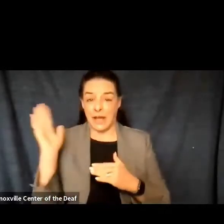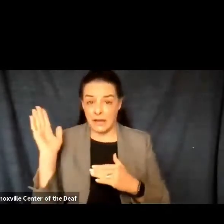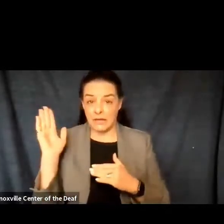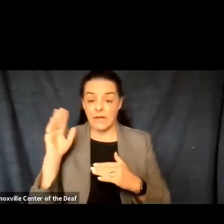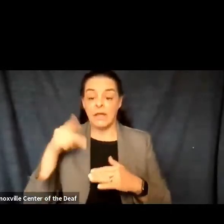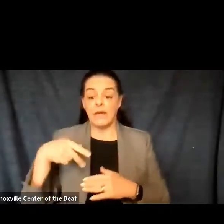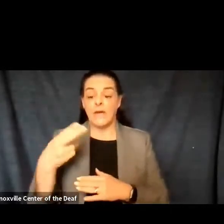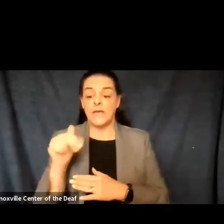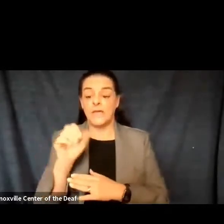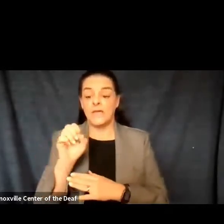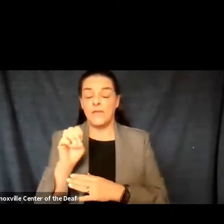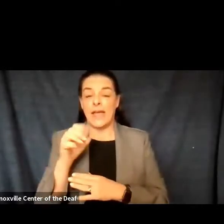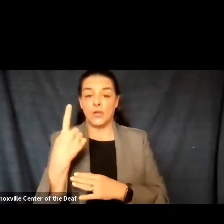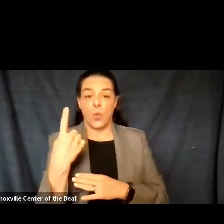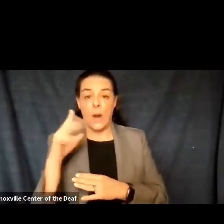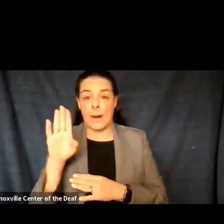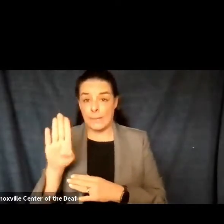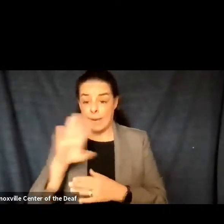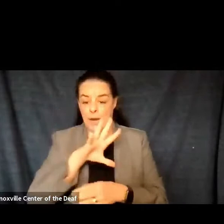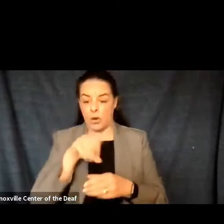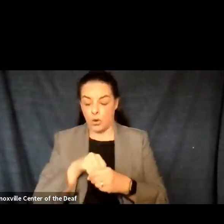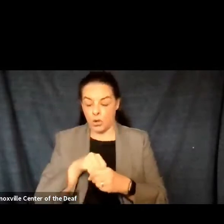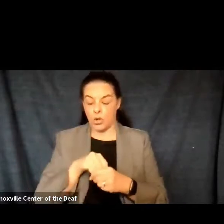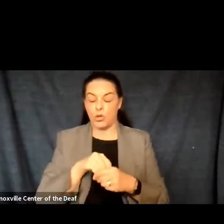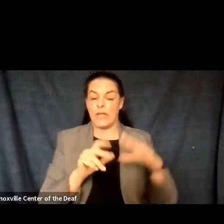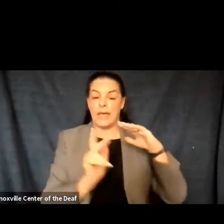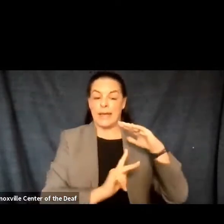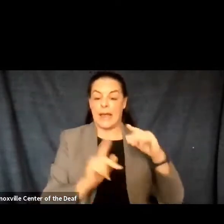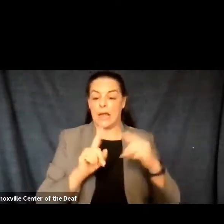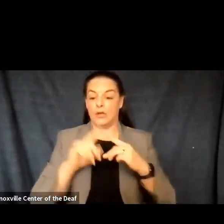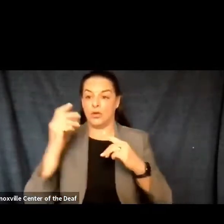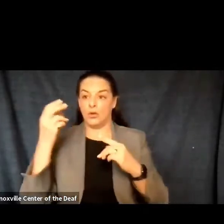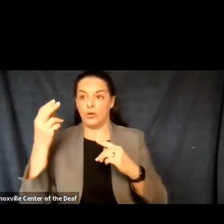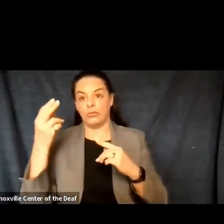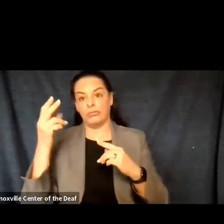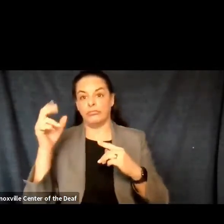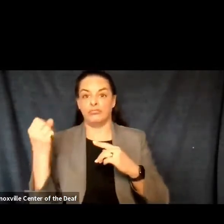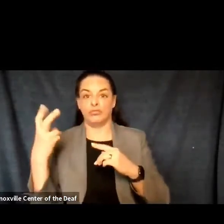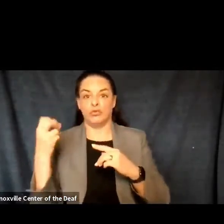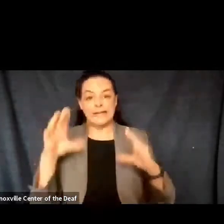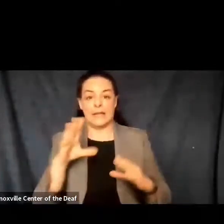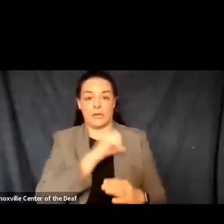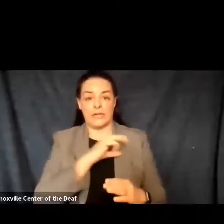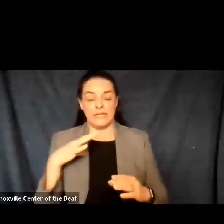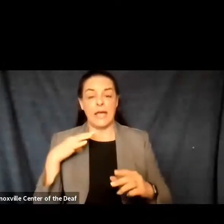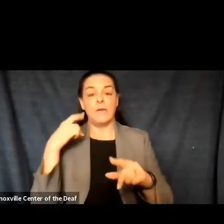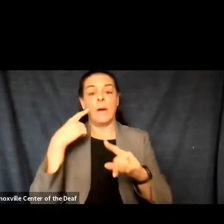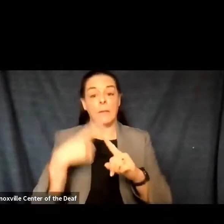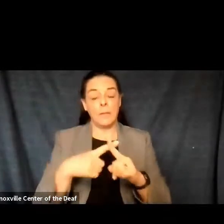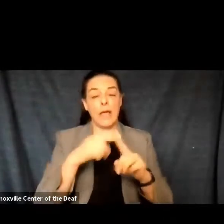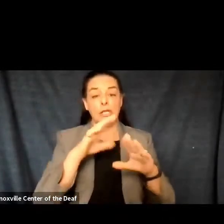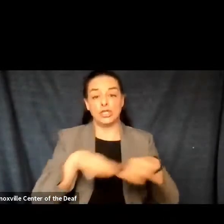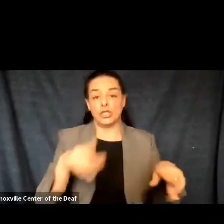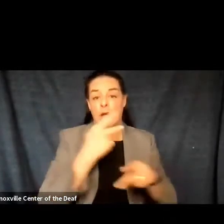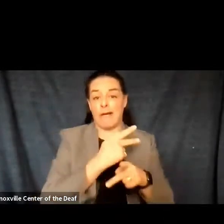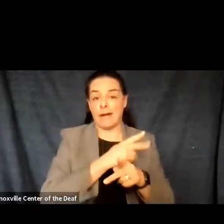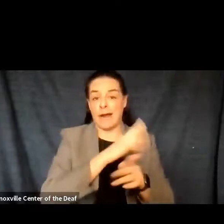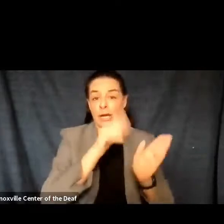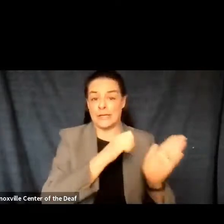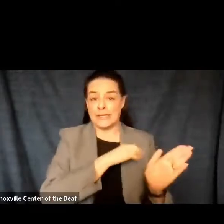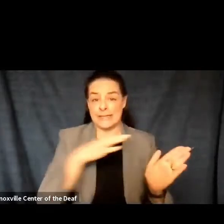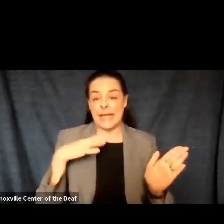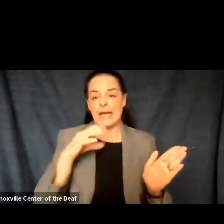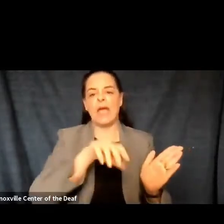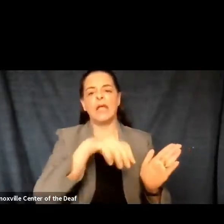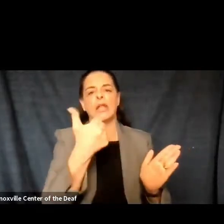which includes K through 12 teachers and staff, as well as child care center staff and other first responders who were